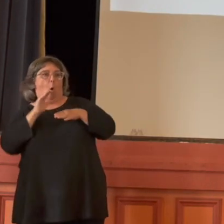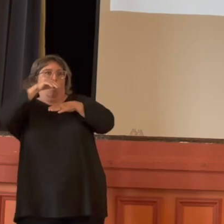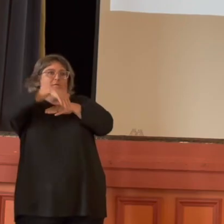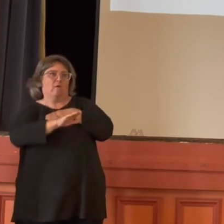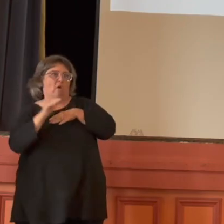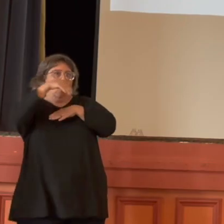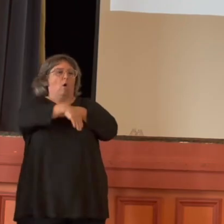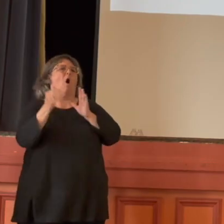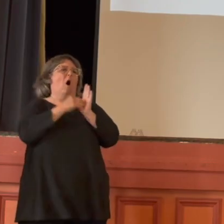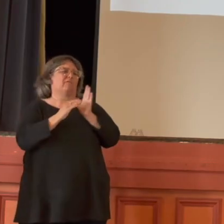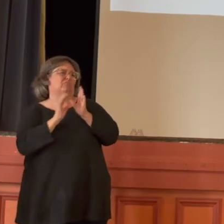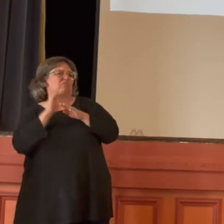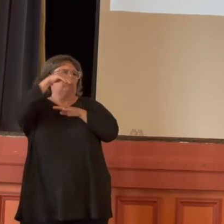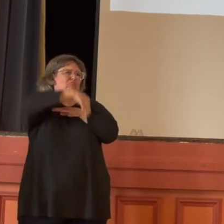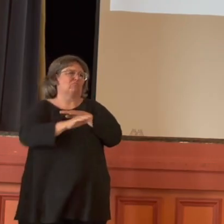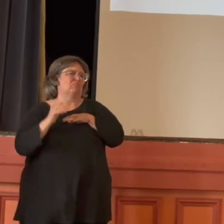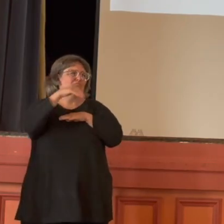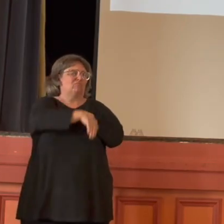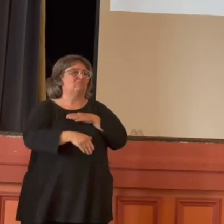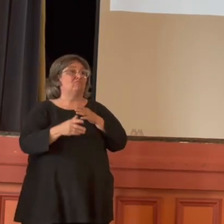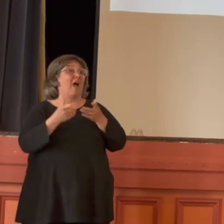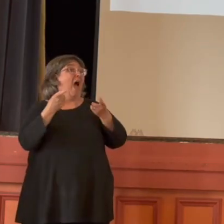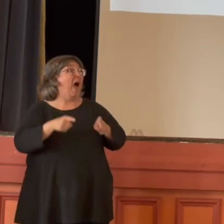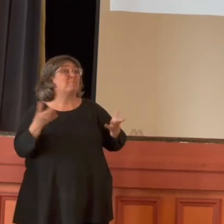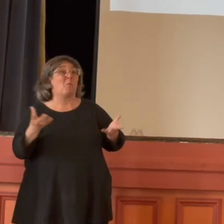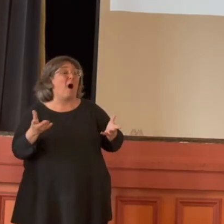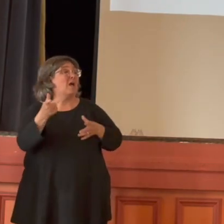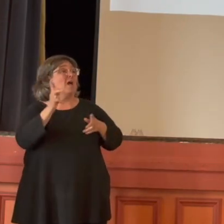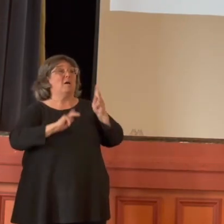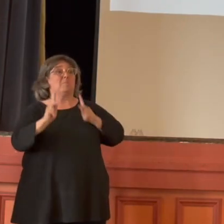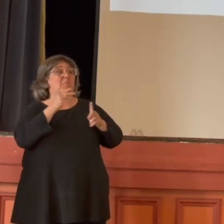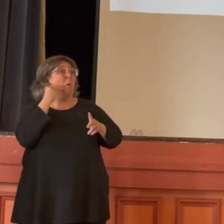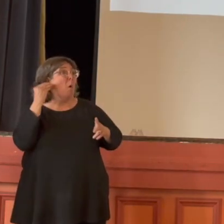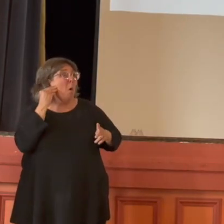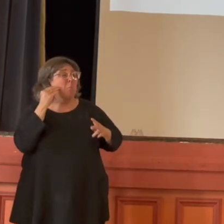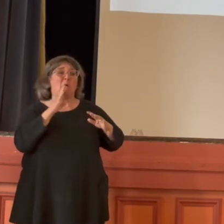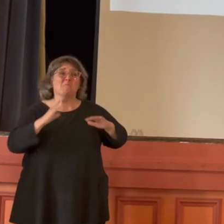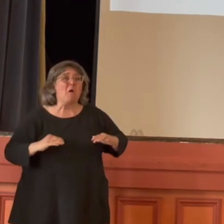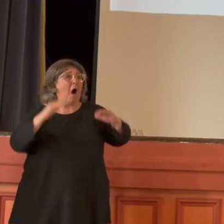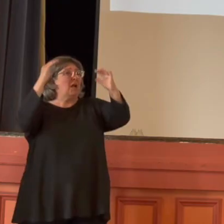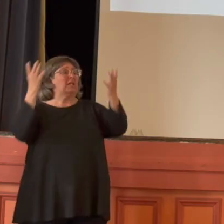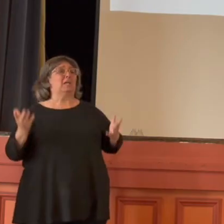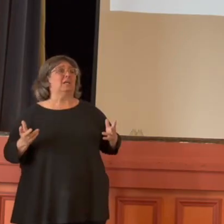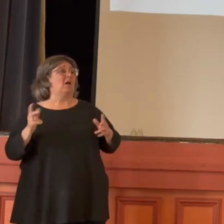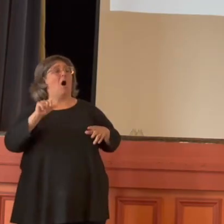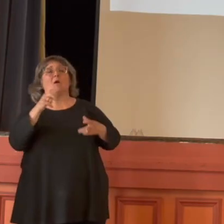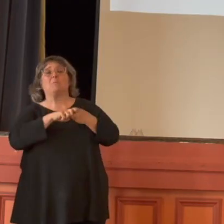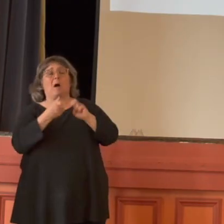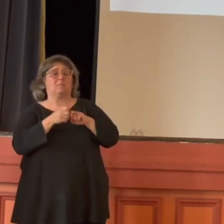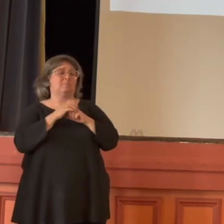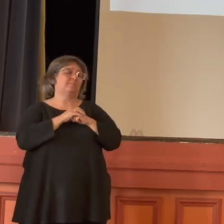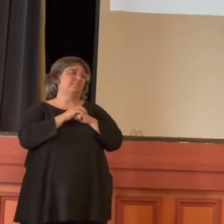banks fairly routinely and causing issues with people's homes, flooding them out, and having other